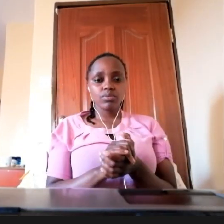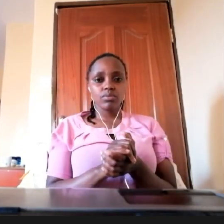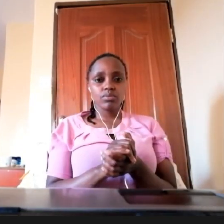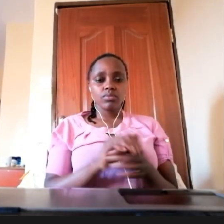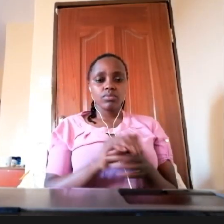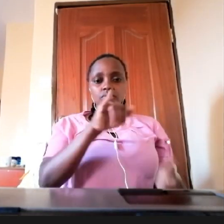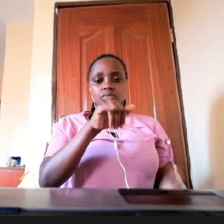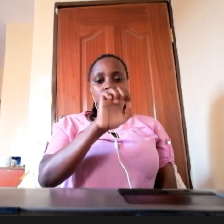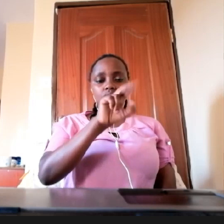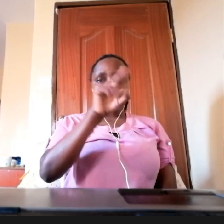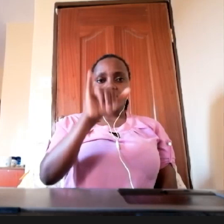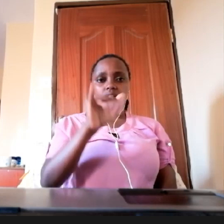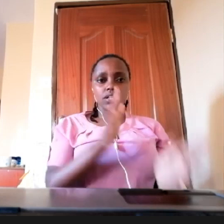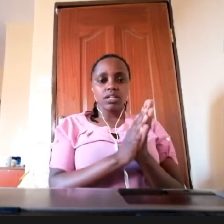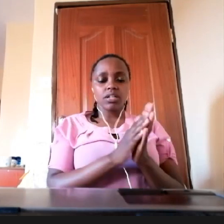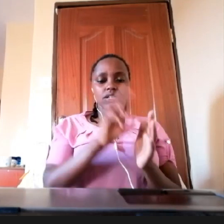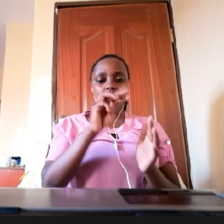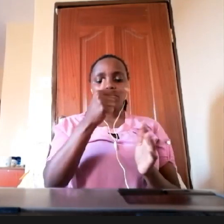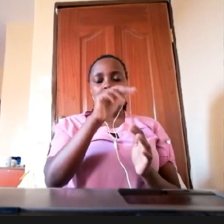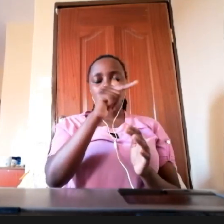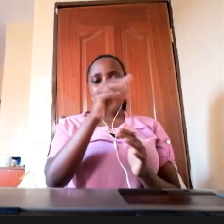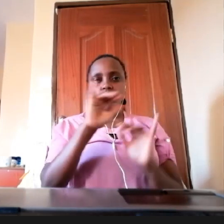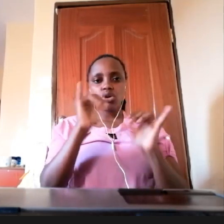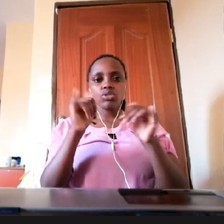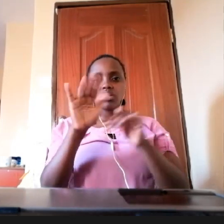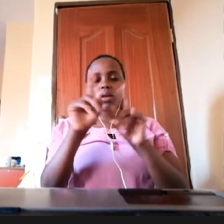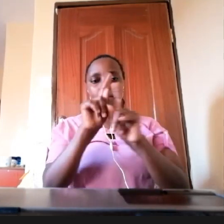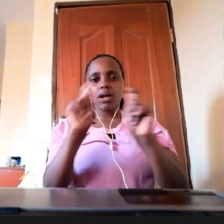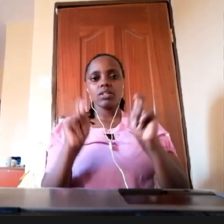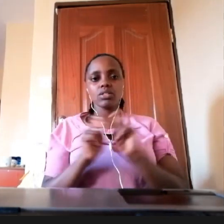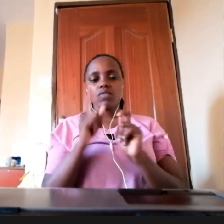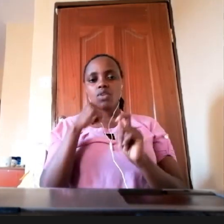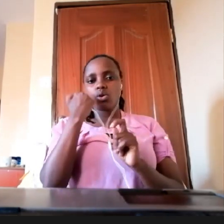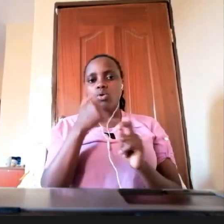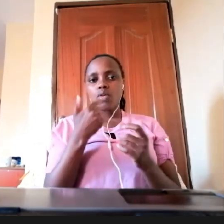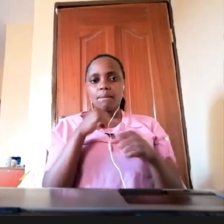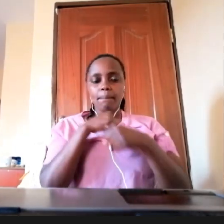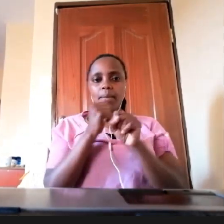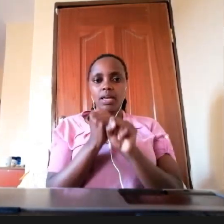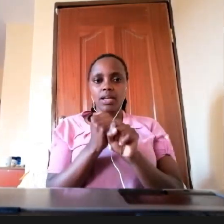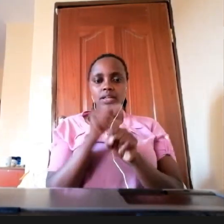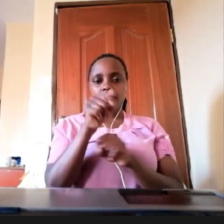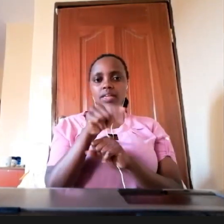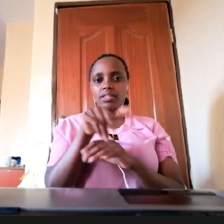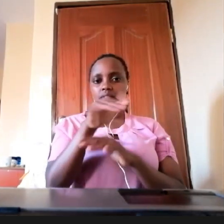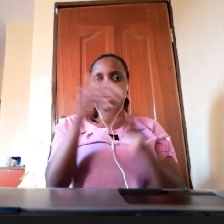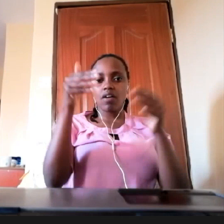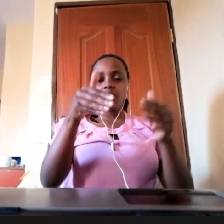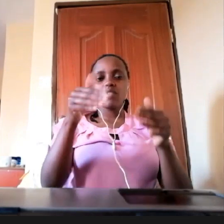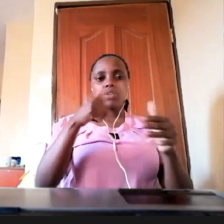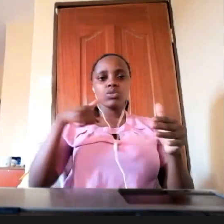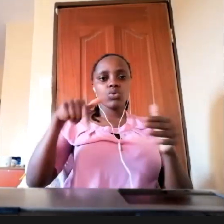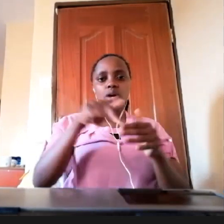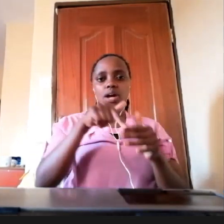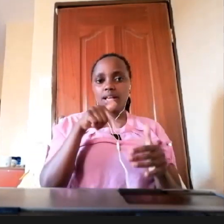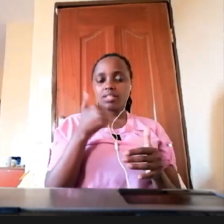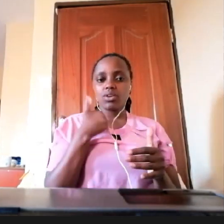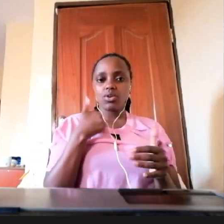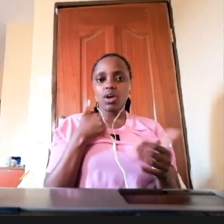Jennifer and Toto News, as well as her team, who made the platform available to us to have